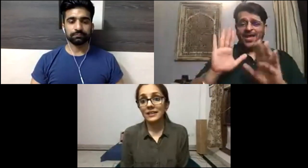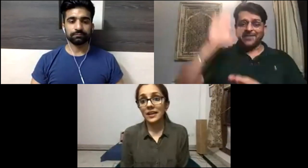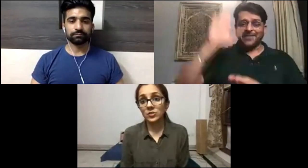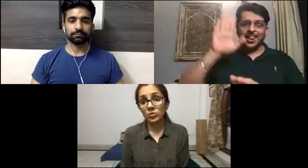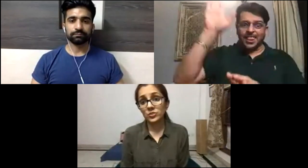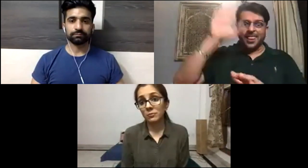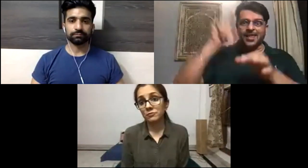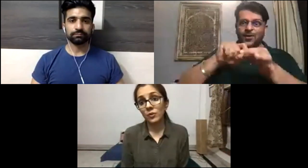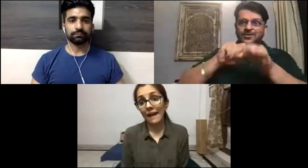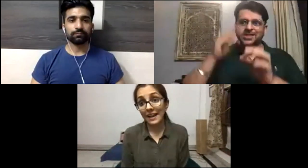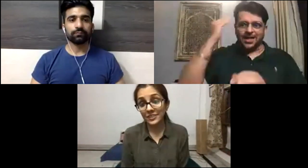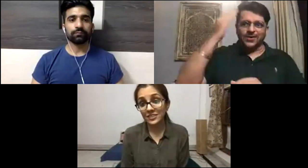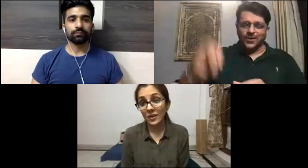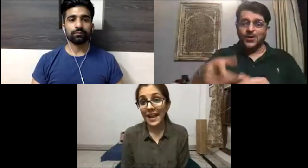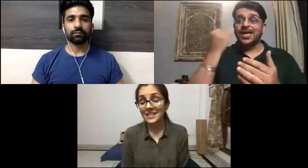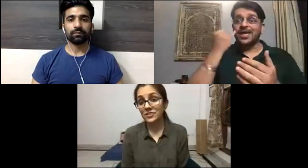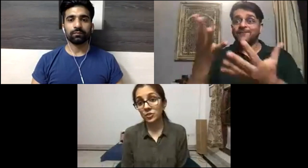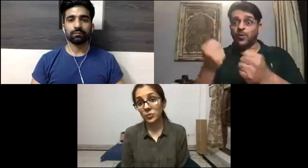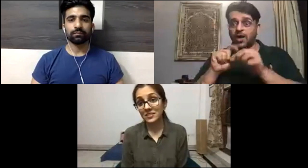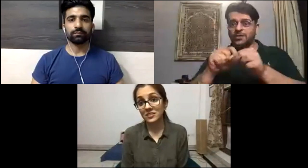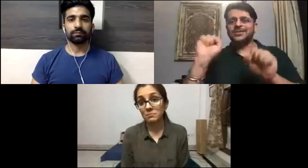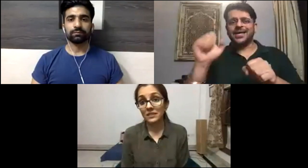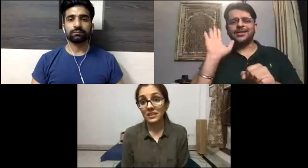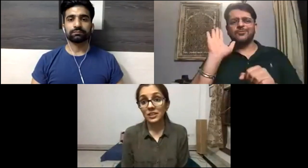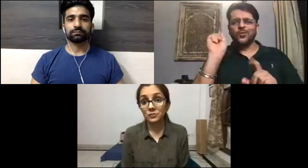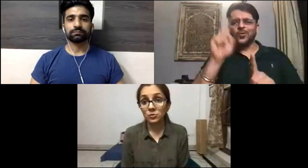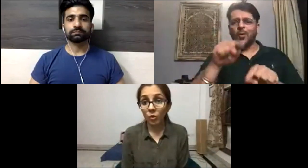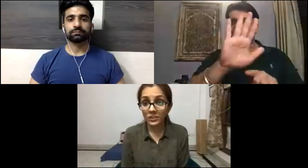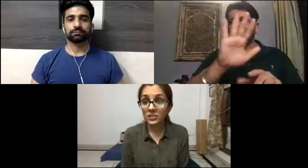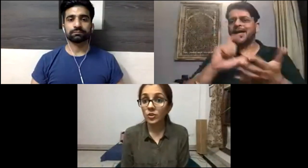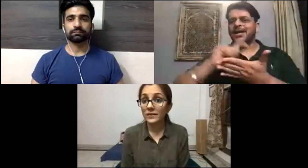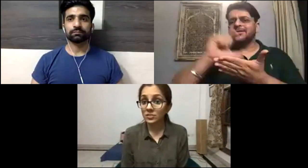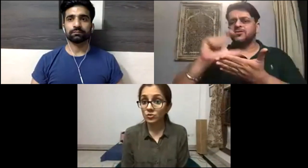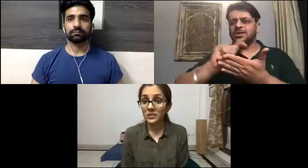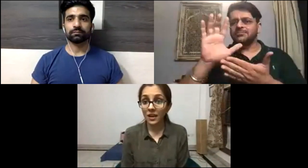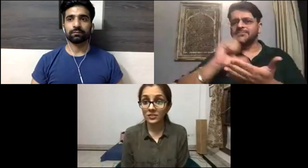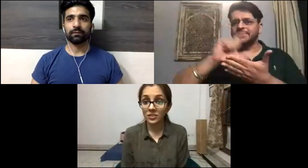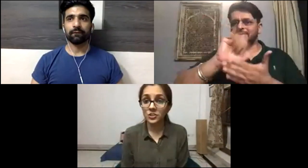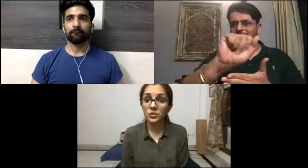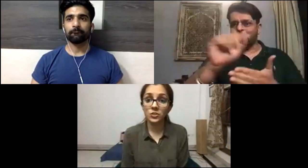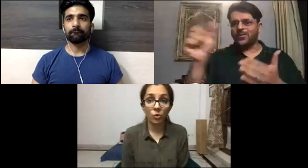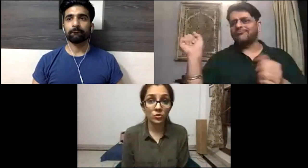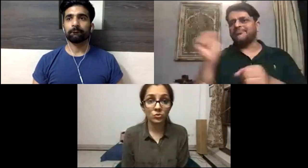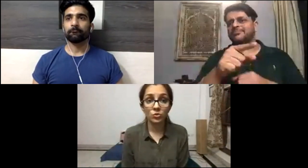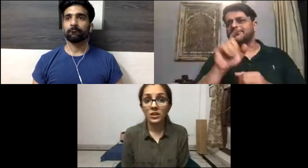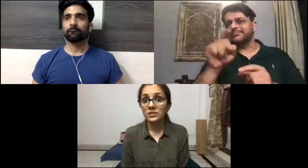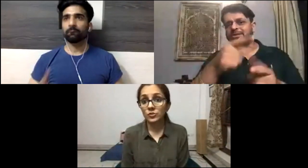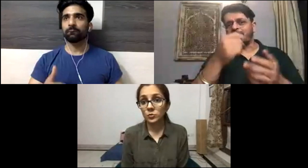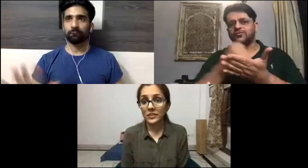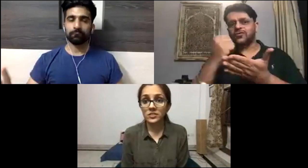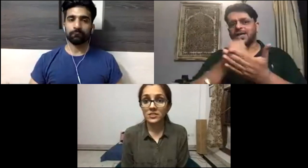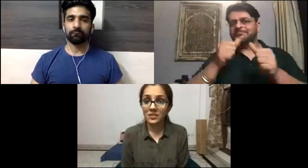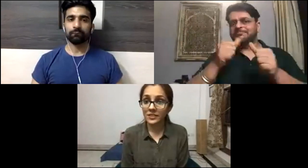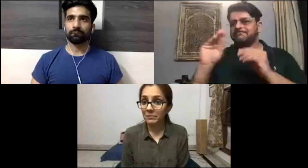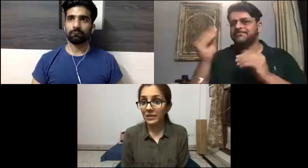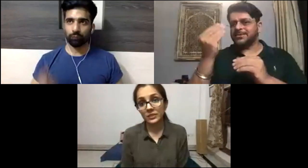And I know some of you have raised your hand for questions, but if you want your question to be answered, you can go to Dr.